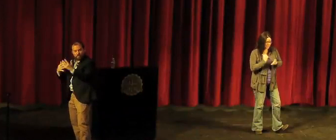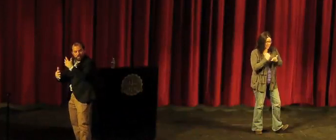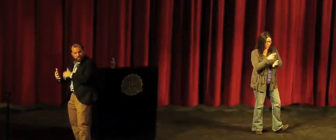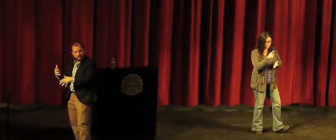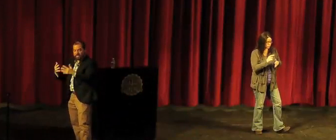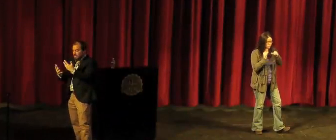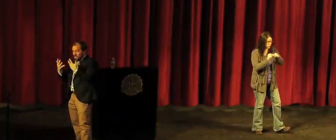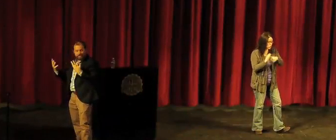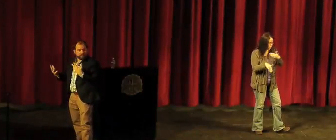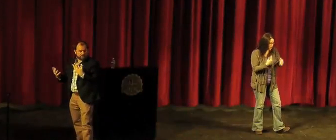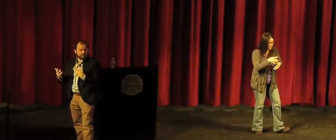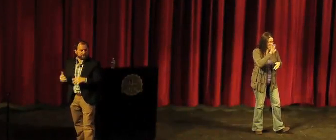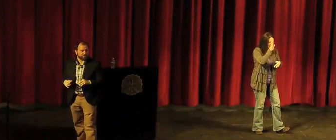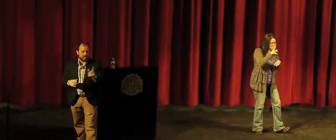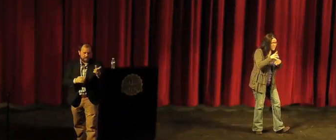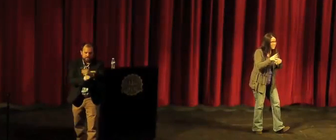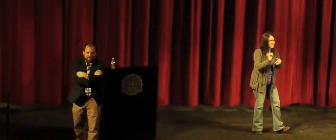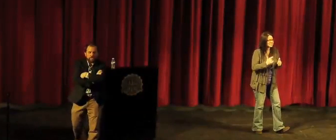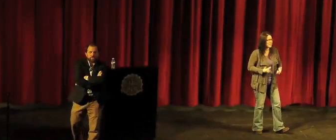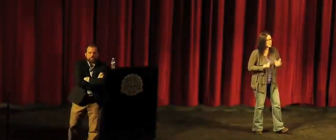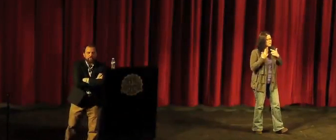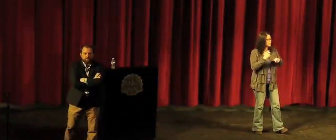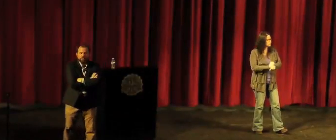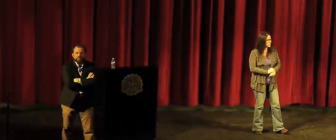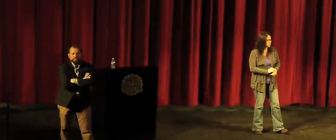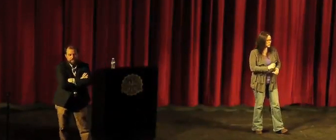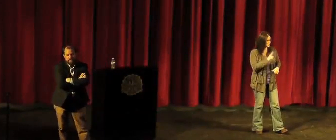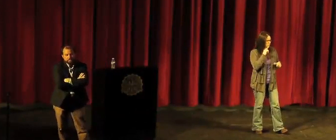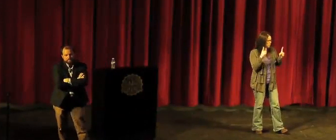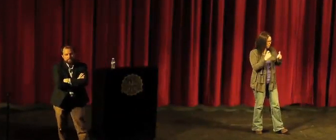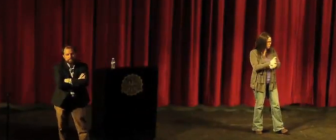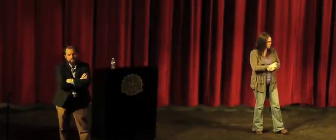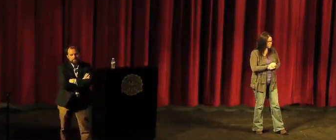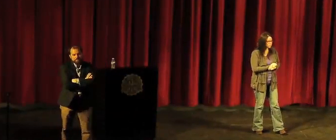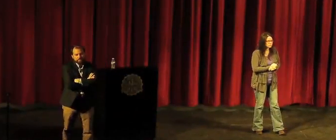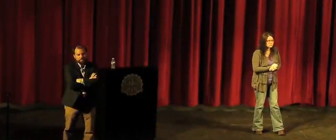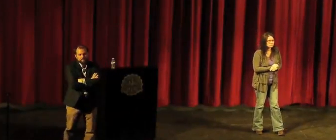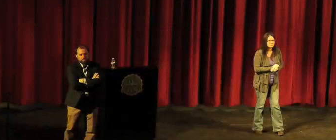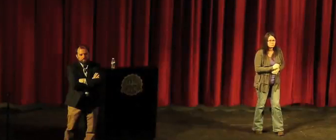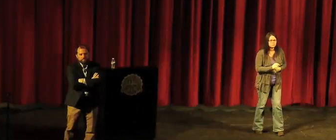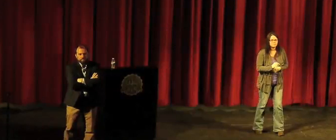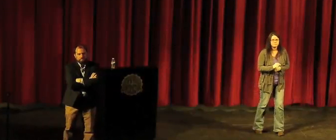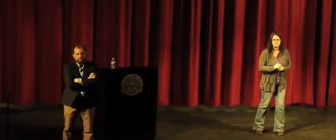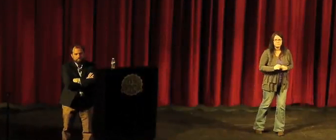and reform, and it's a living tradition. It's a very important, yeah.